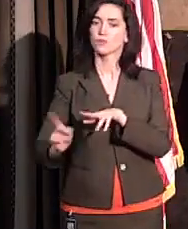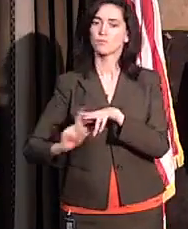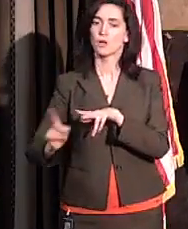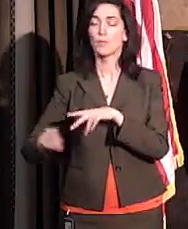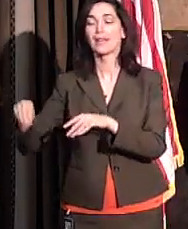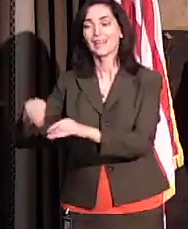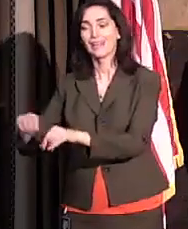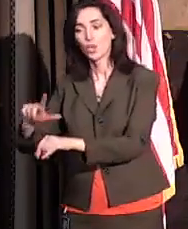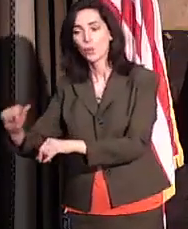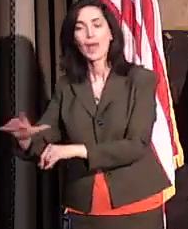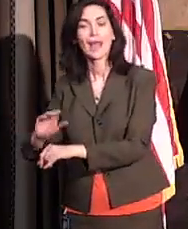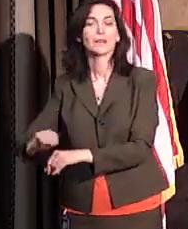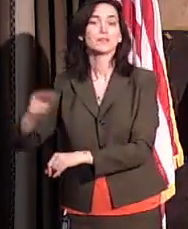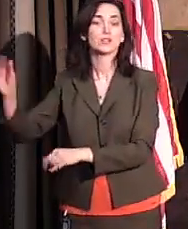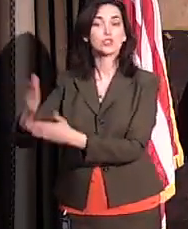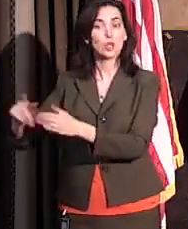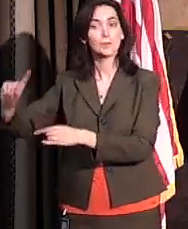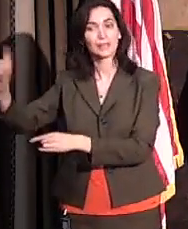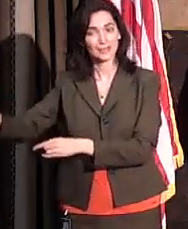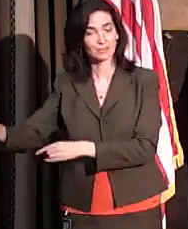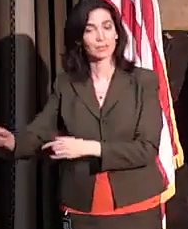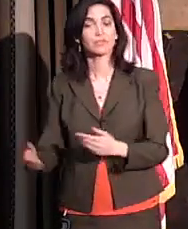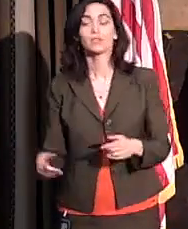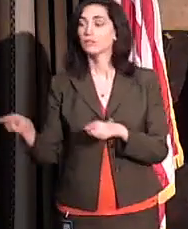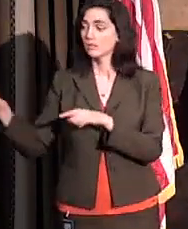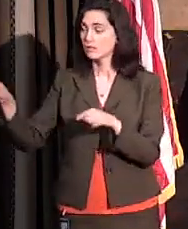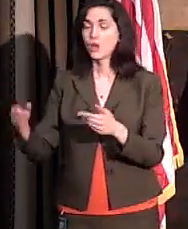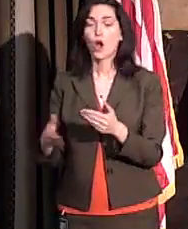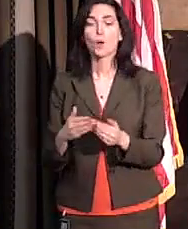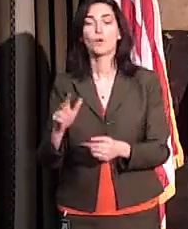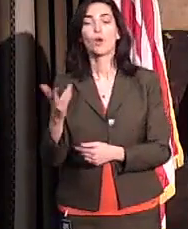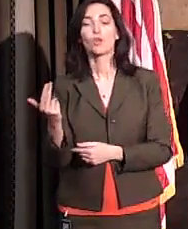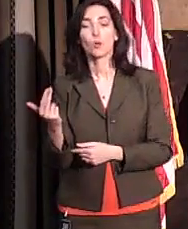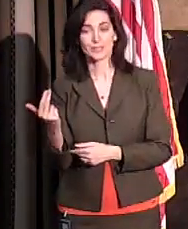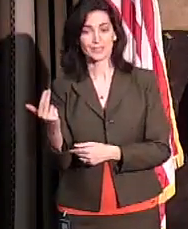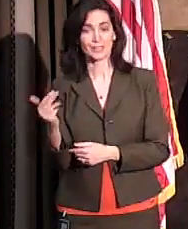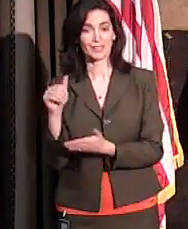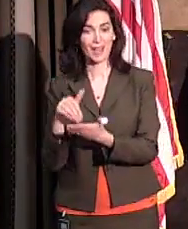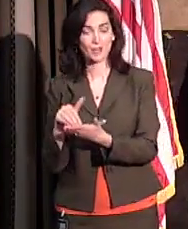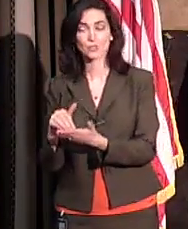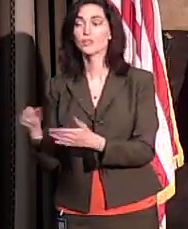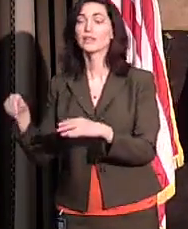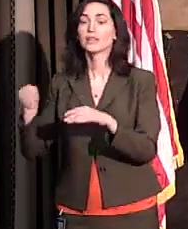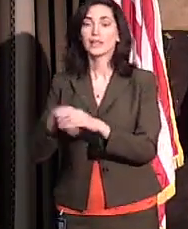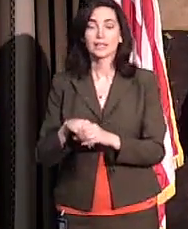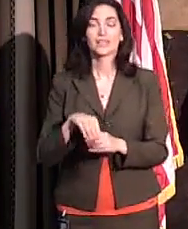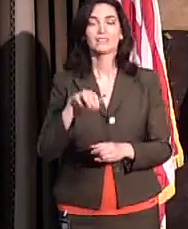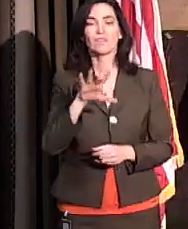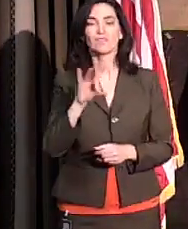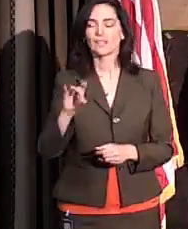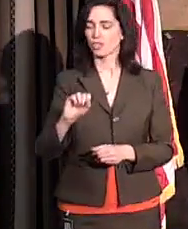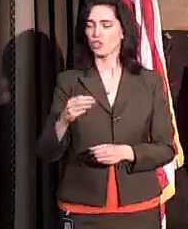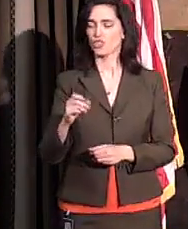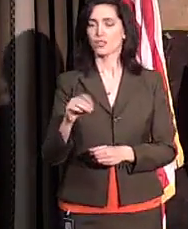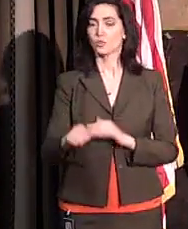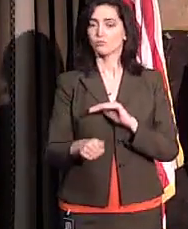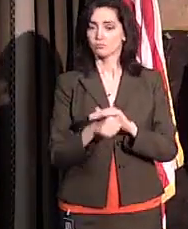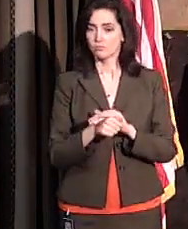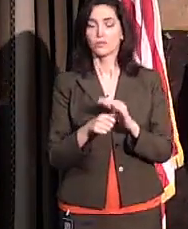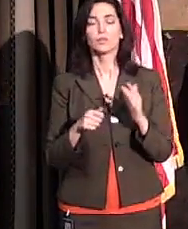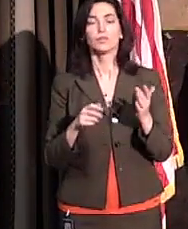Texas, and almost 13,000 of these were in 58 non-congregant shelters in Louisiana. What that means